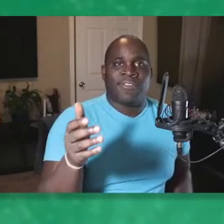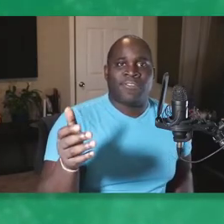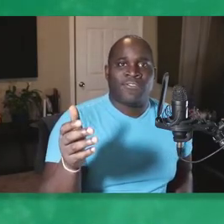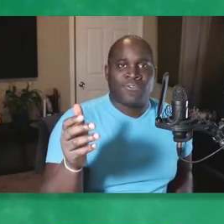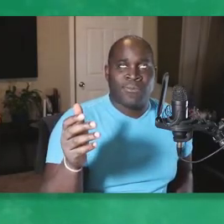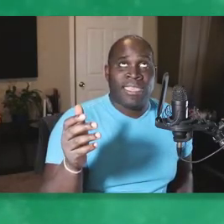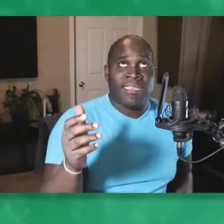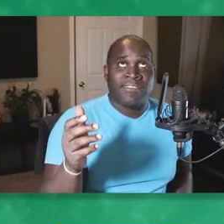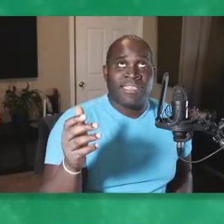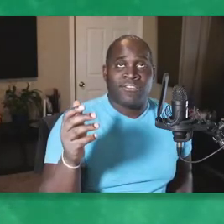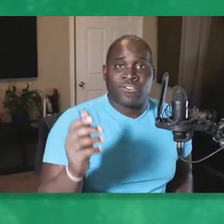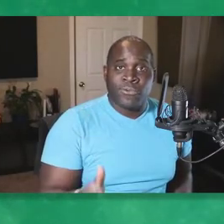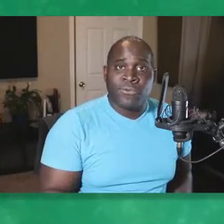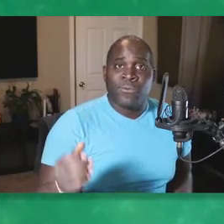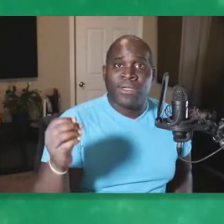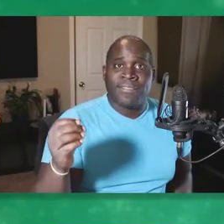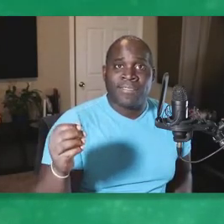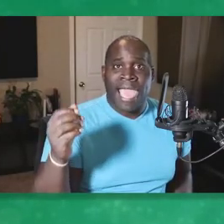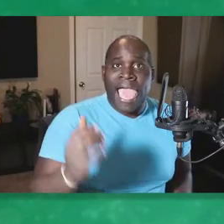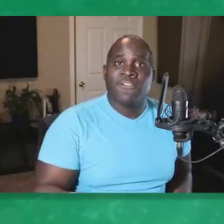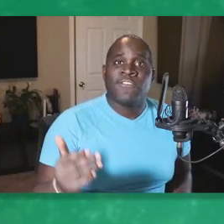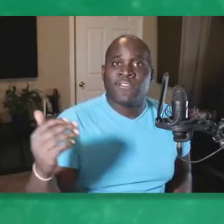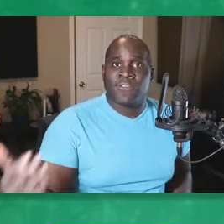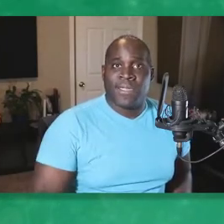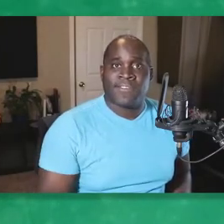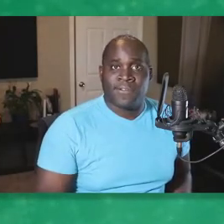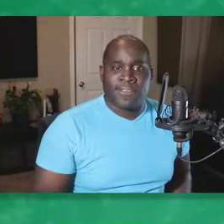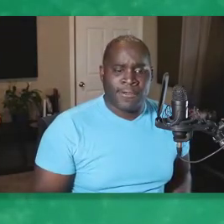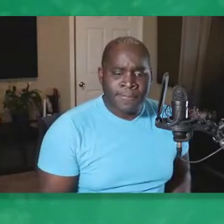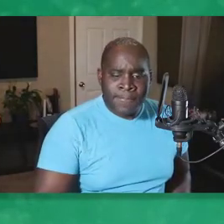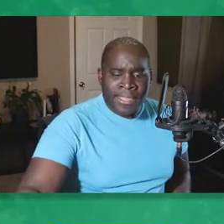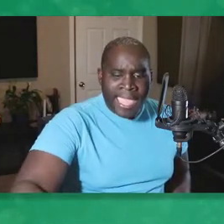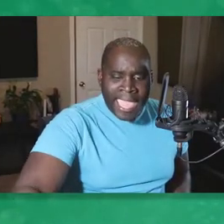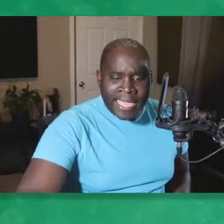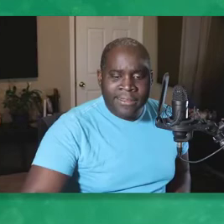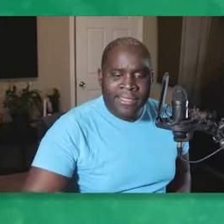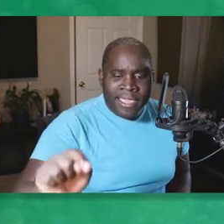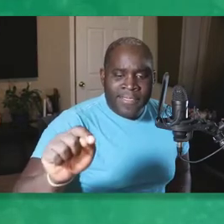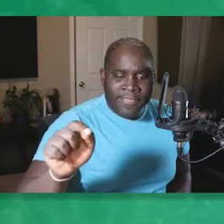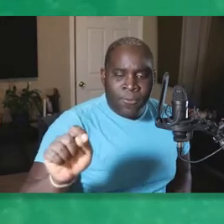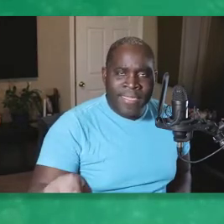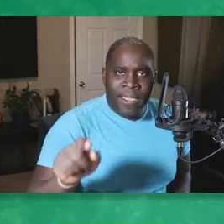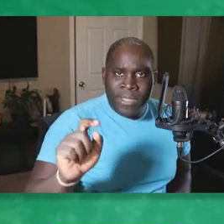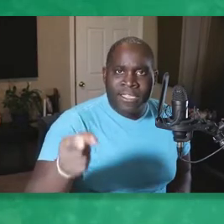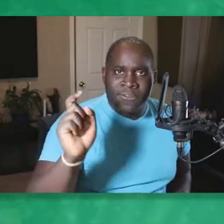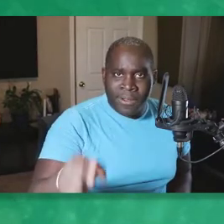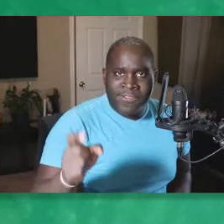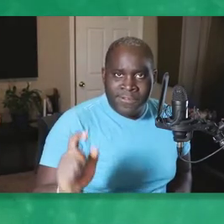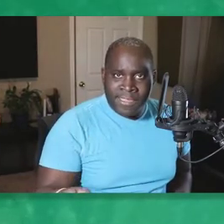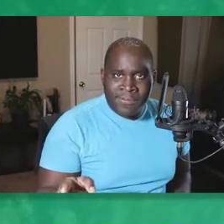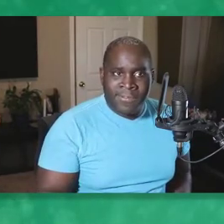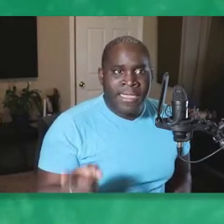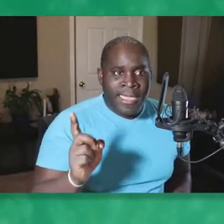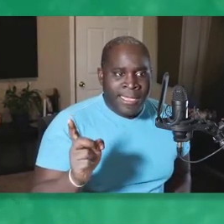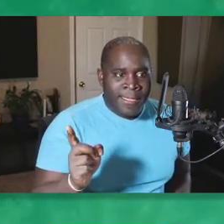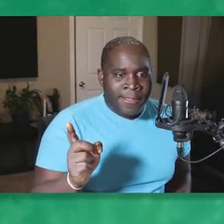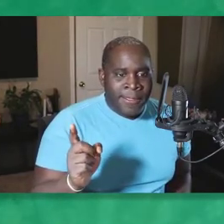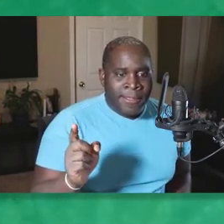language is in tuned with how she's expressing herself, and that the way that we express